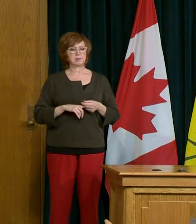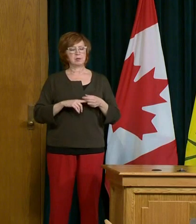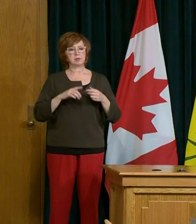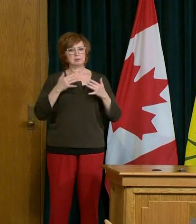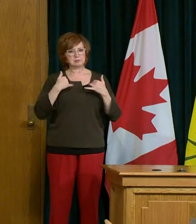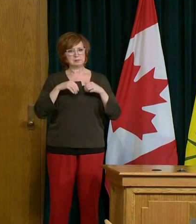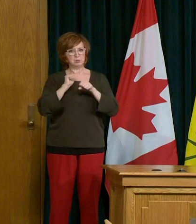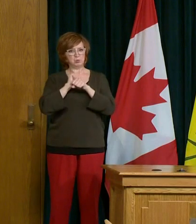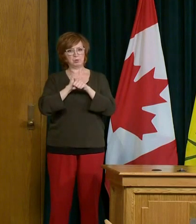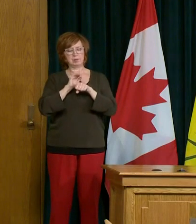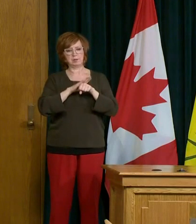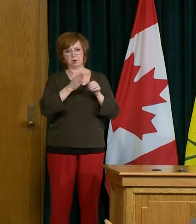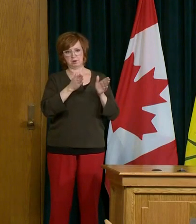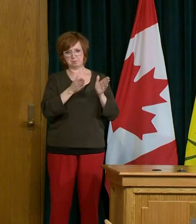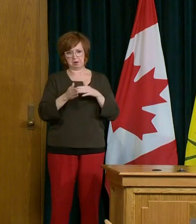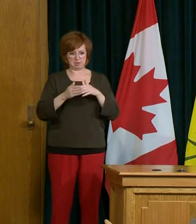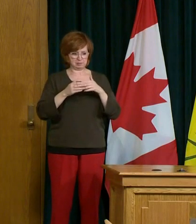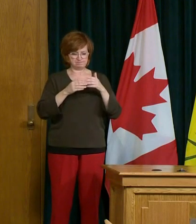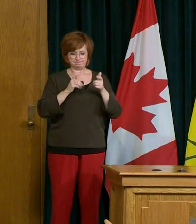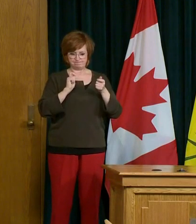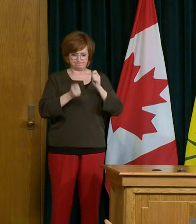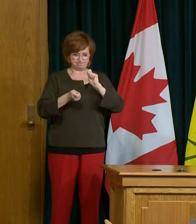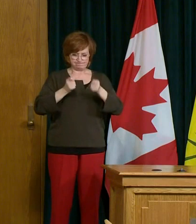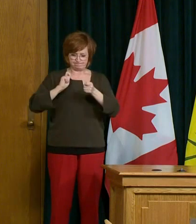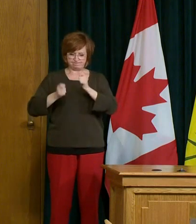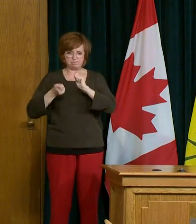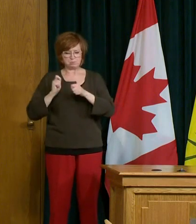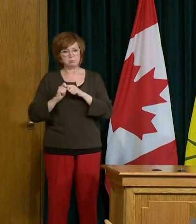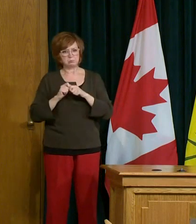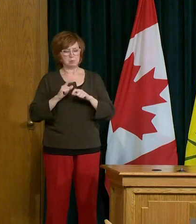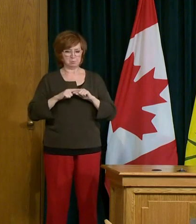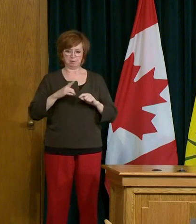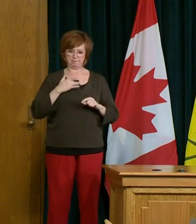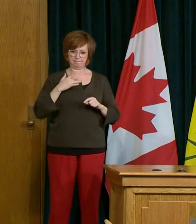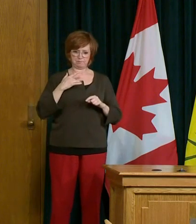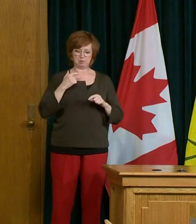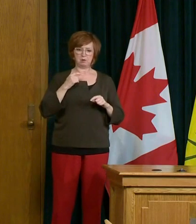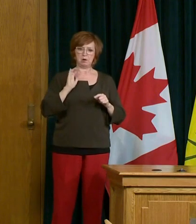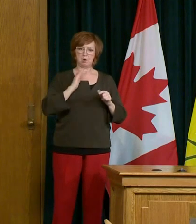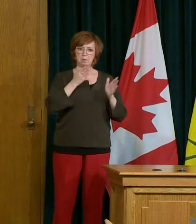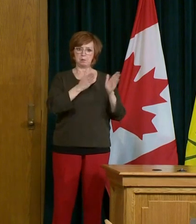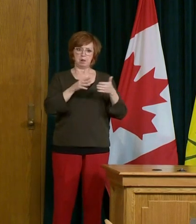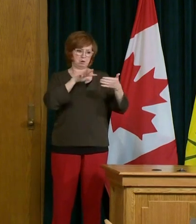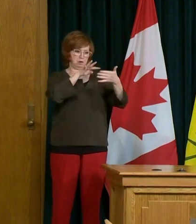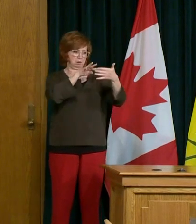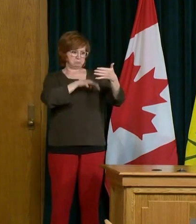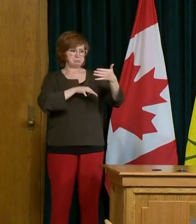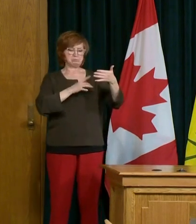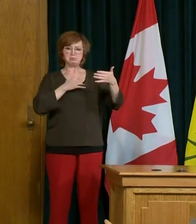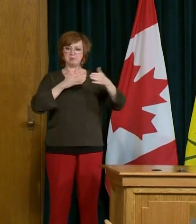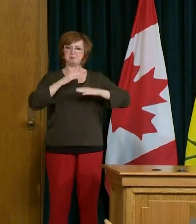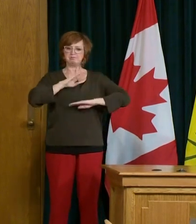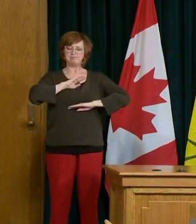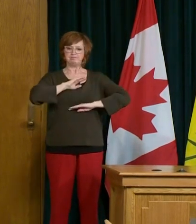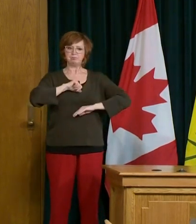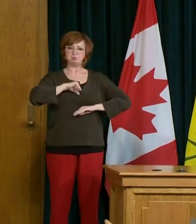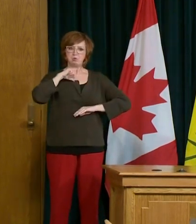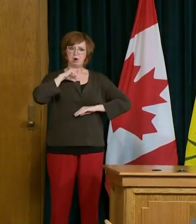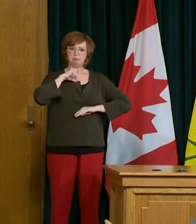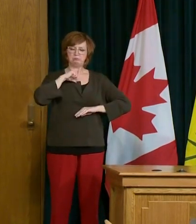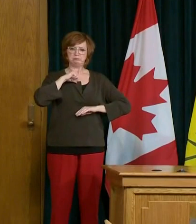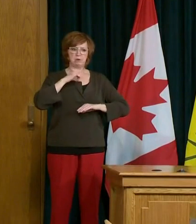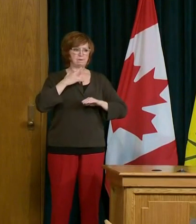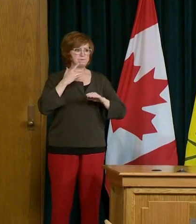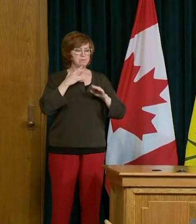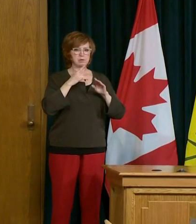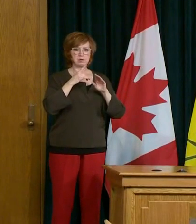in progress, but I am quite proud of where we are in Saskatchewan with respect to our contact tracing and how it is helping